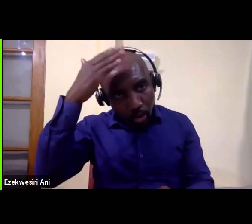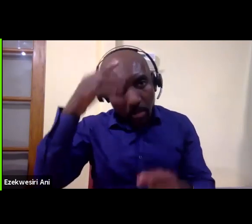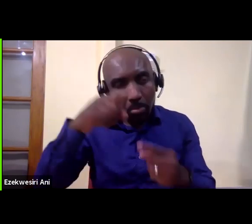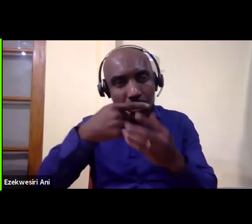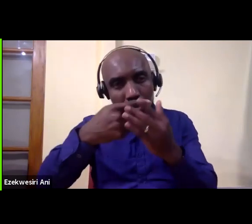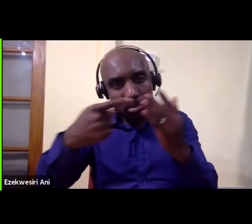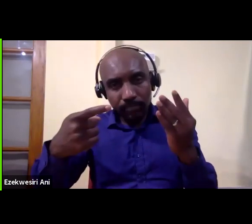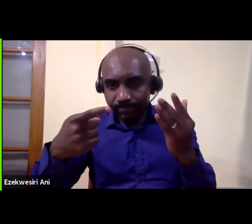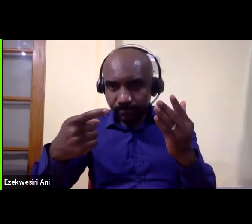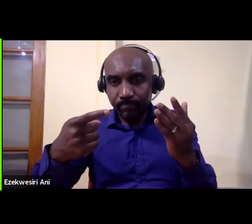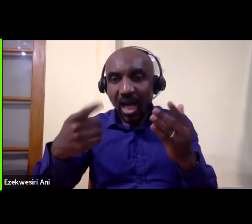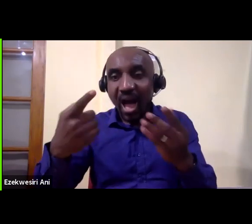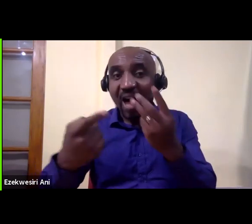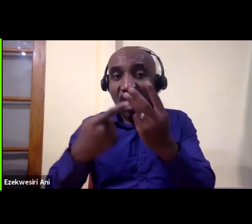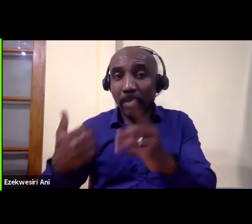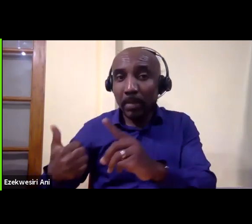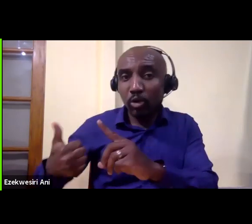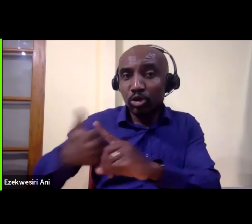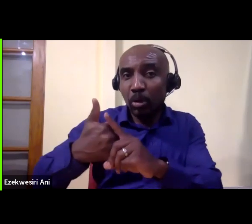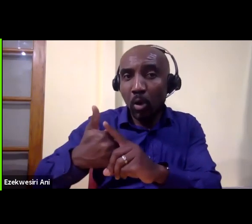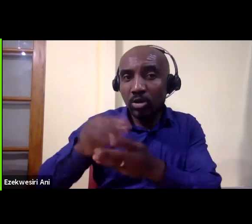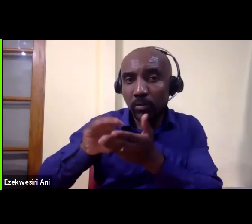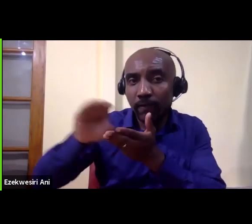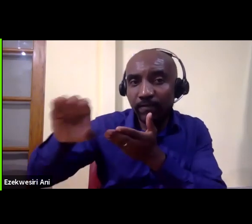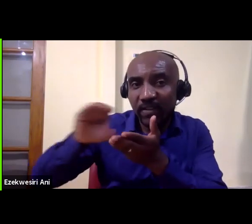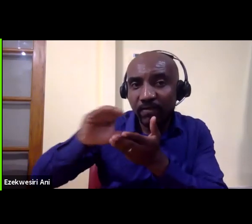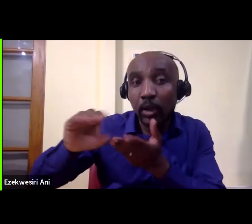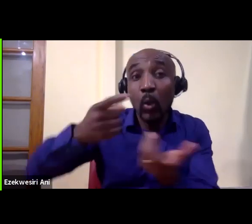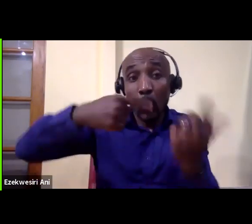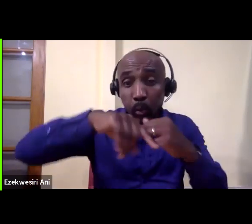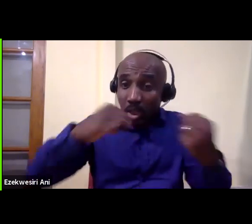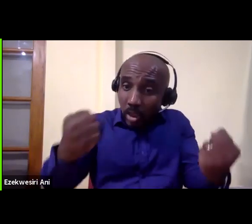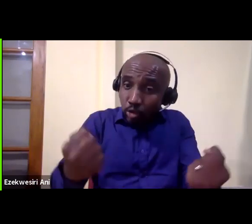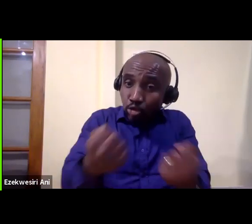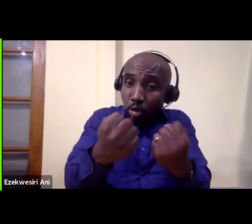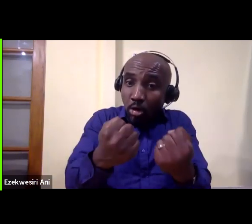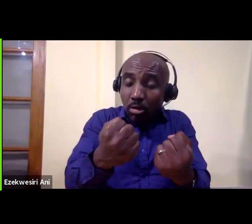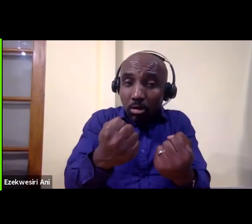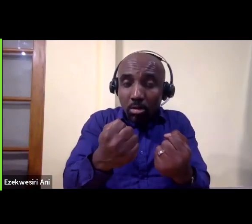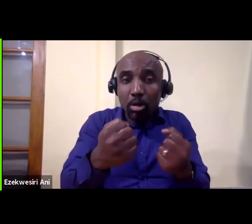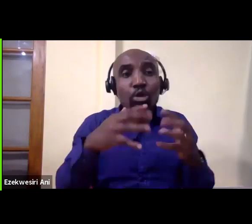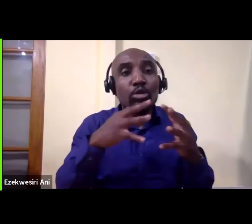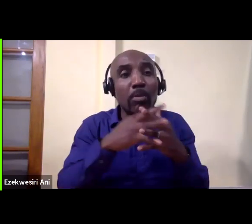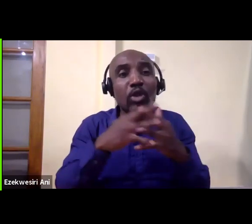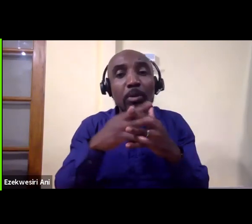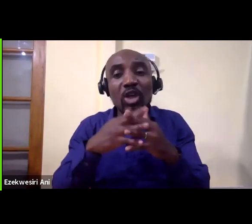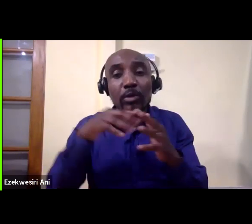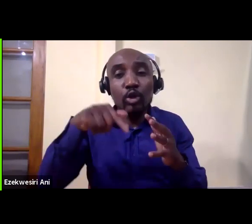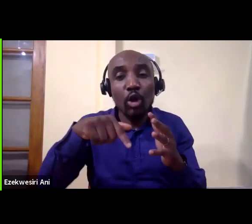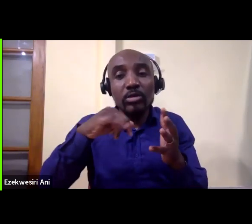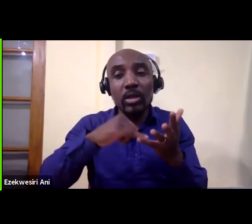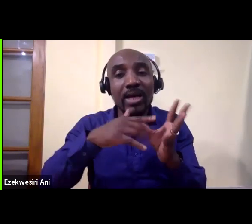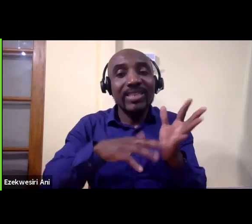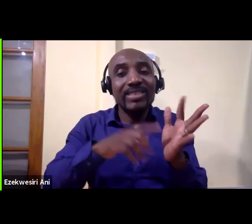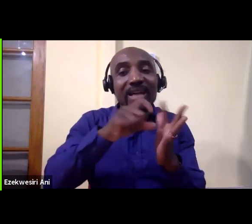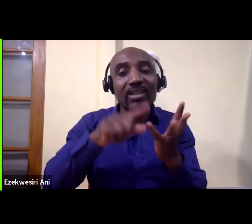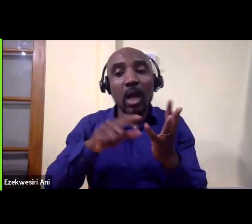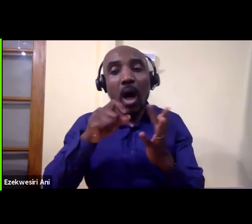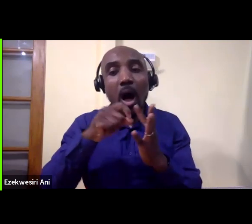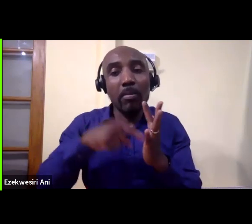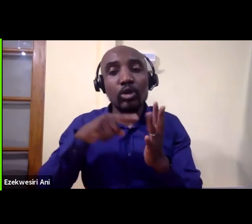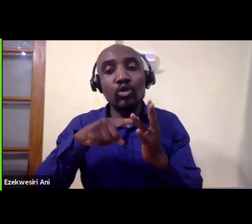their work. But we've got something more powerful and more strong than them, and that is you guys out there. We've